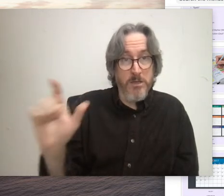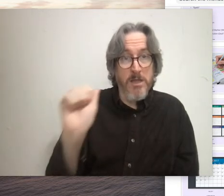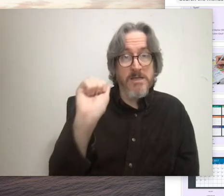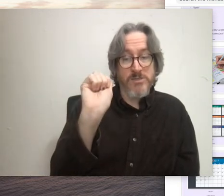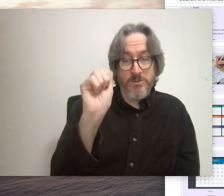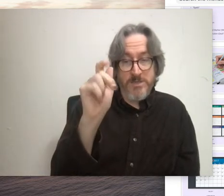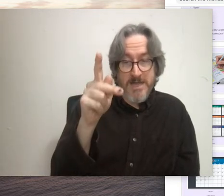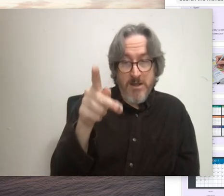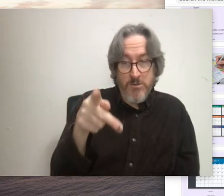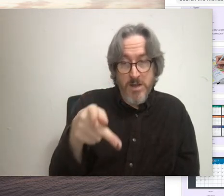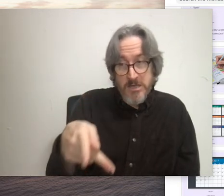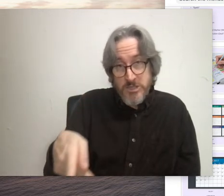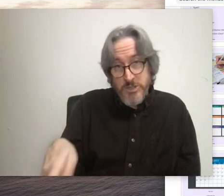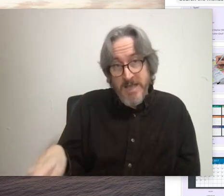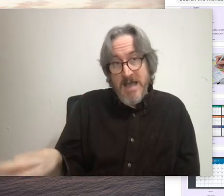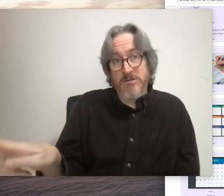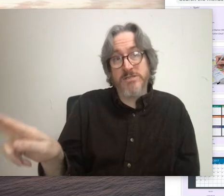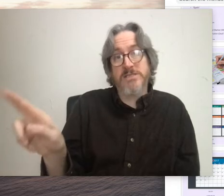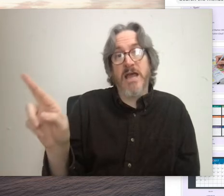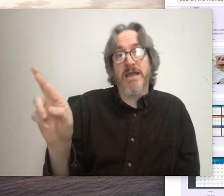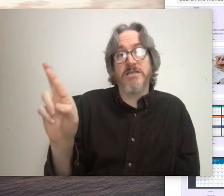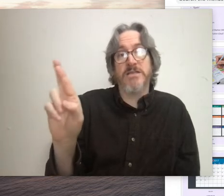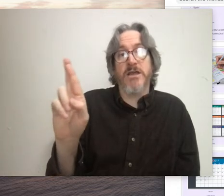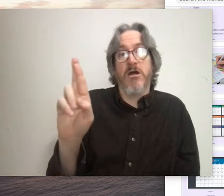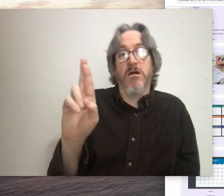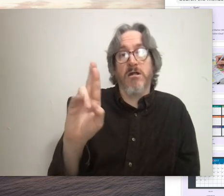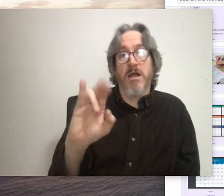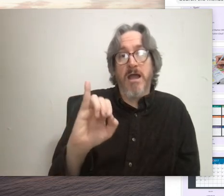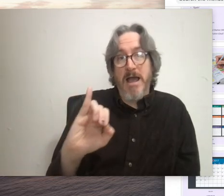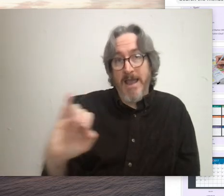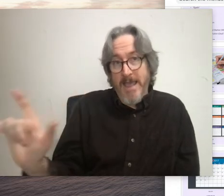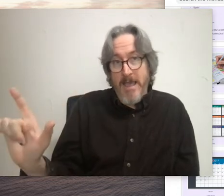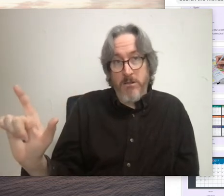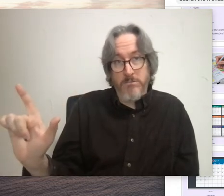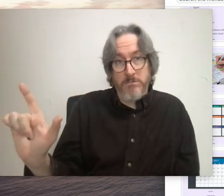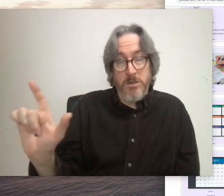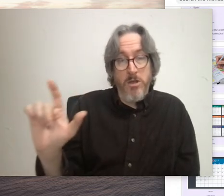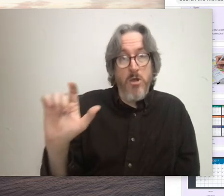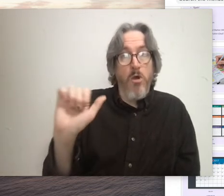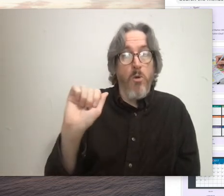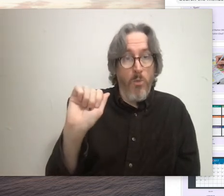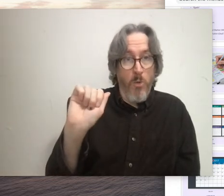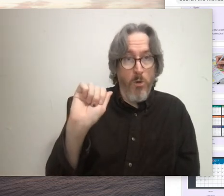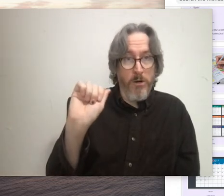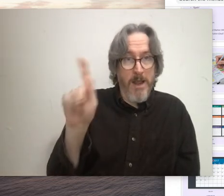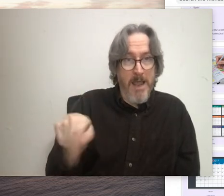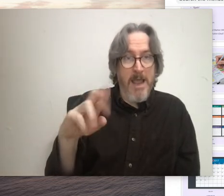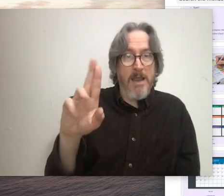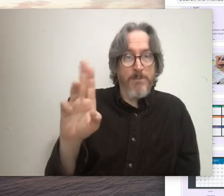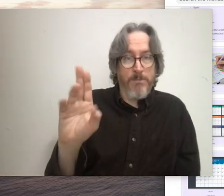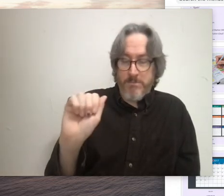April, so down to the outside to the R-I-L.